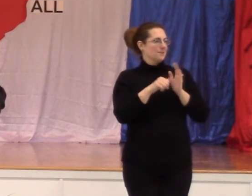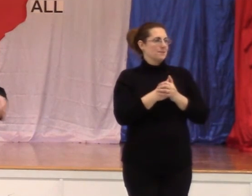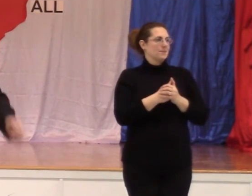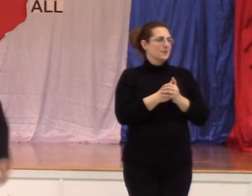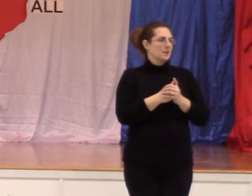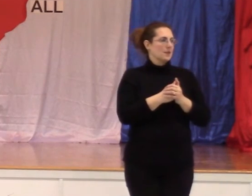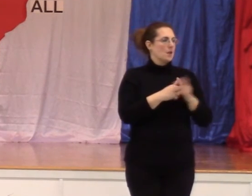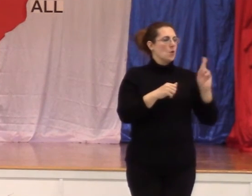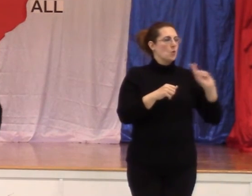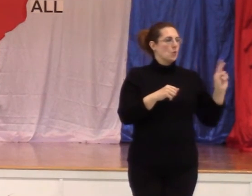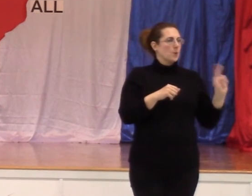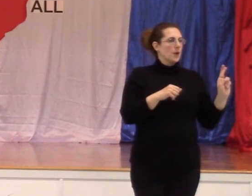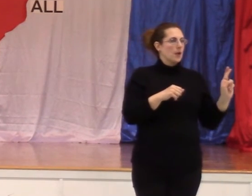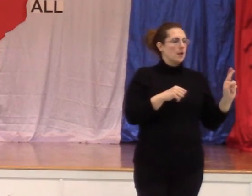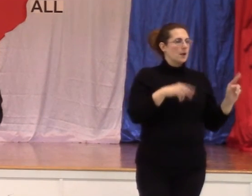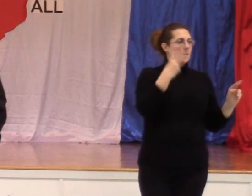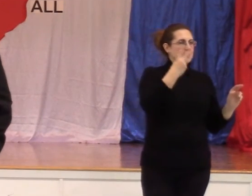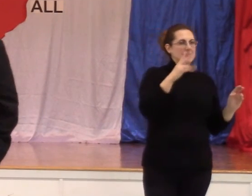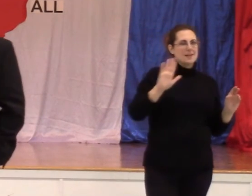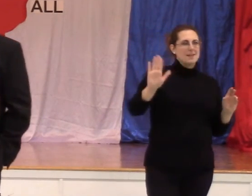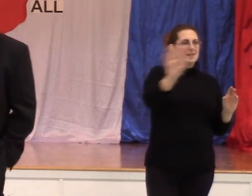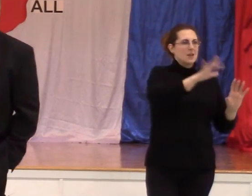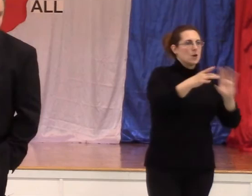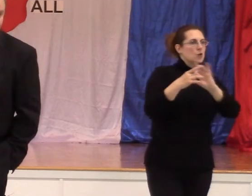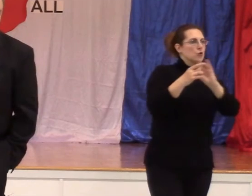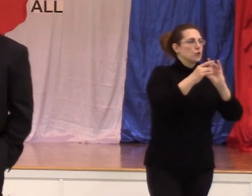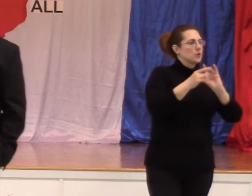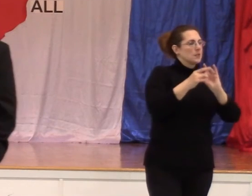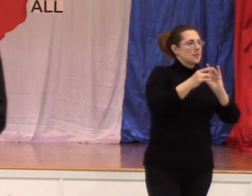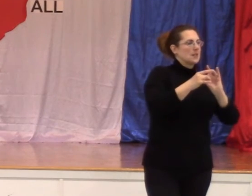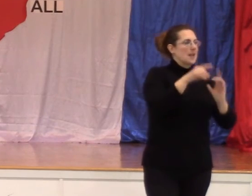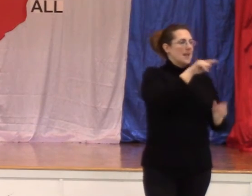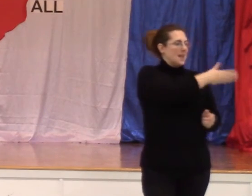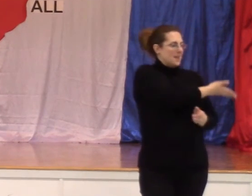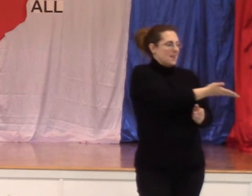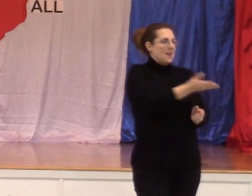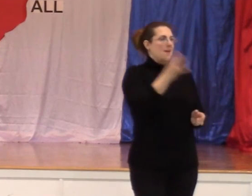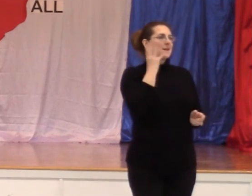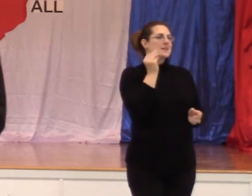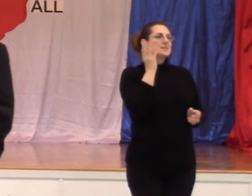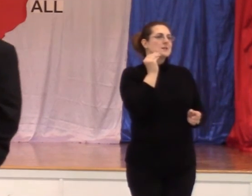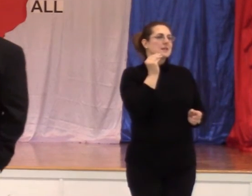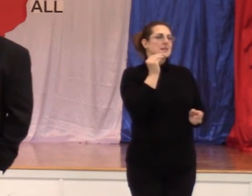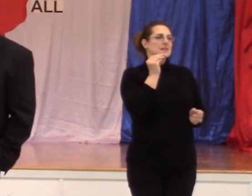The radicals would find their unity in their subjective experience, like vows,